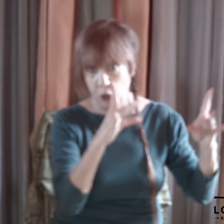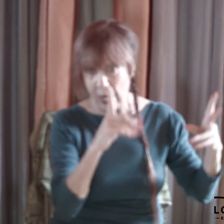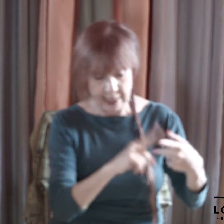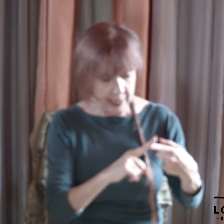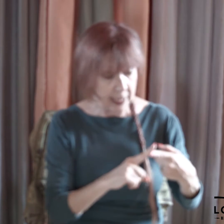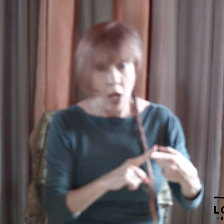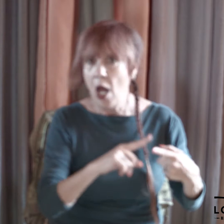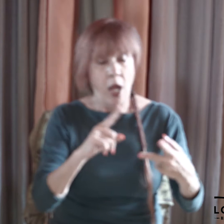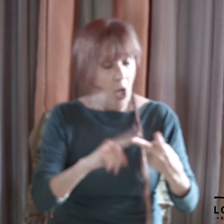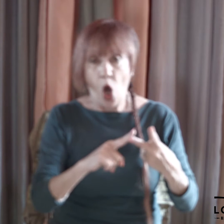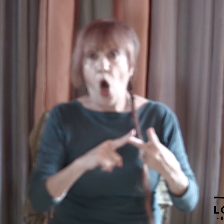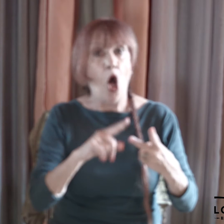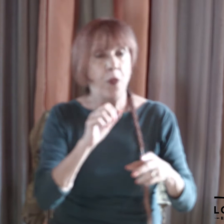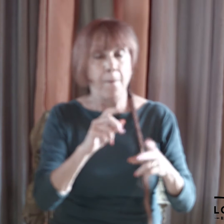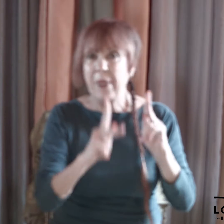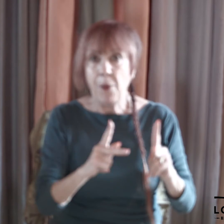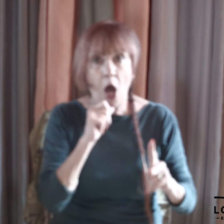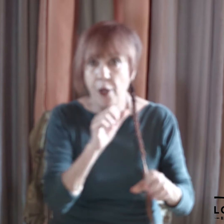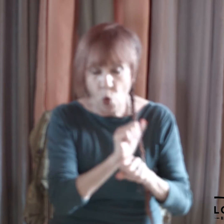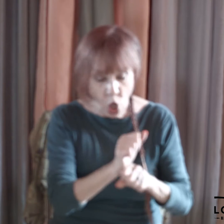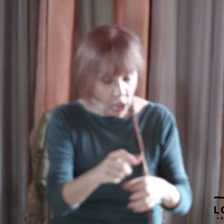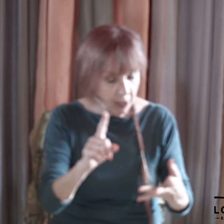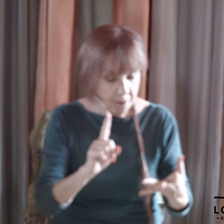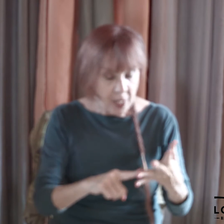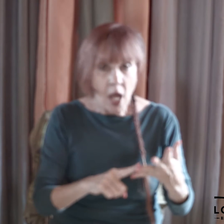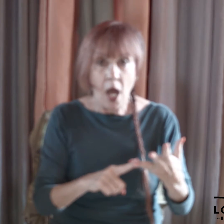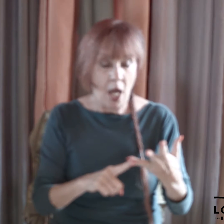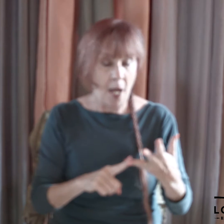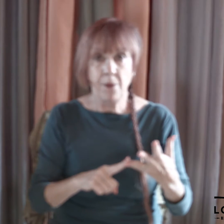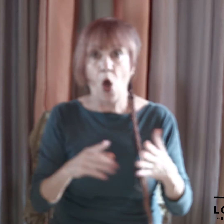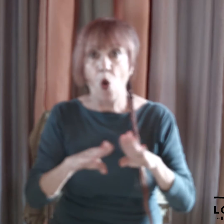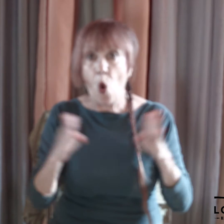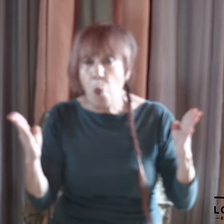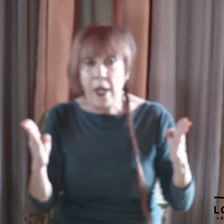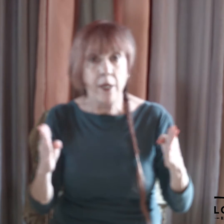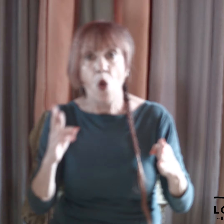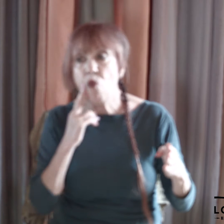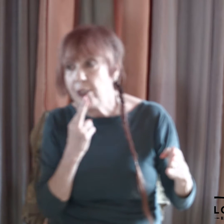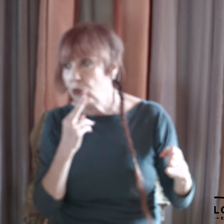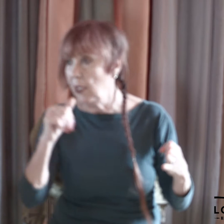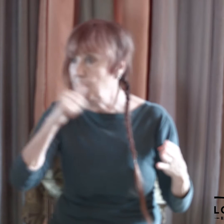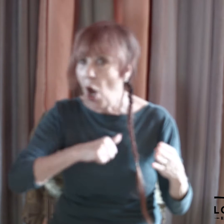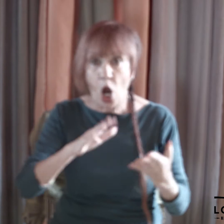about, all the people who are unemployed, whether or not we should reopen restaurants, bars, schools,